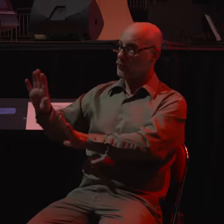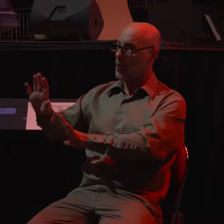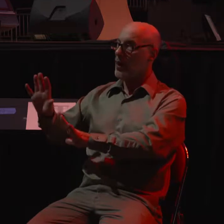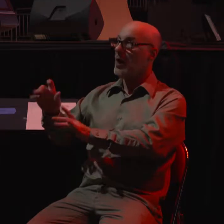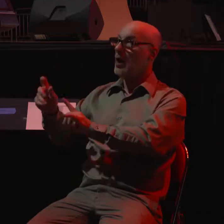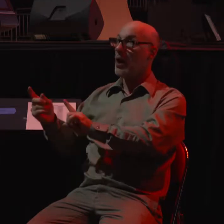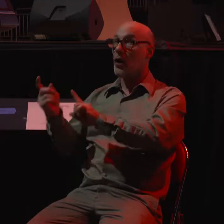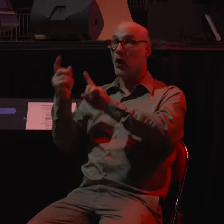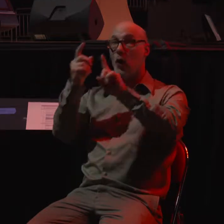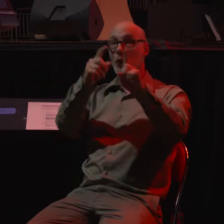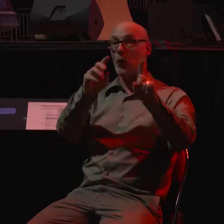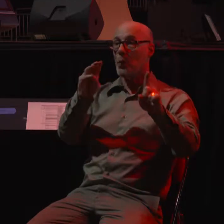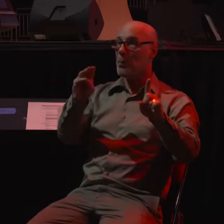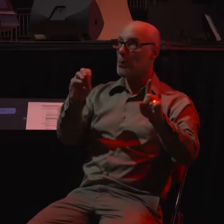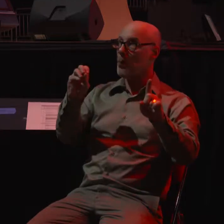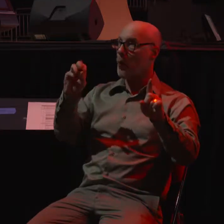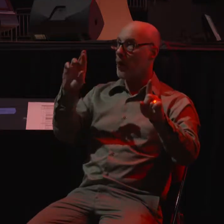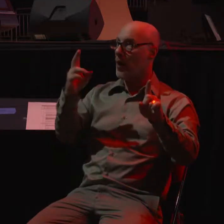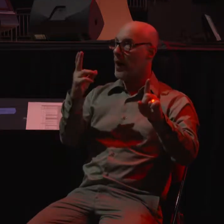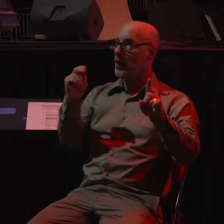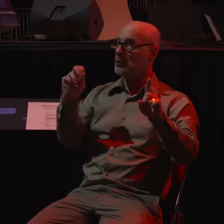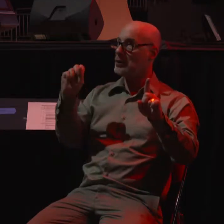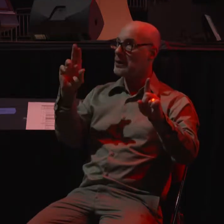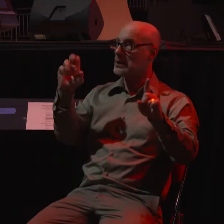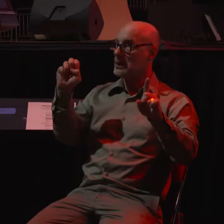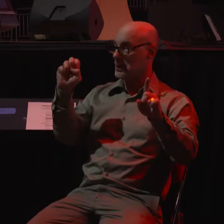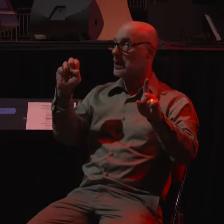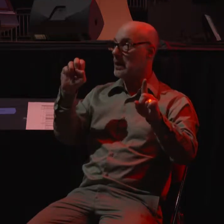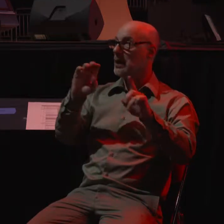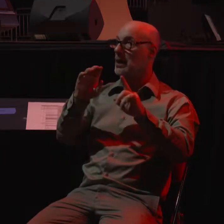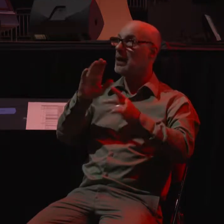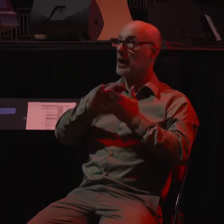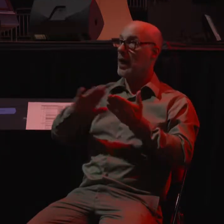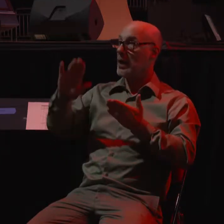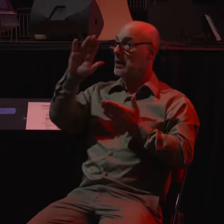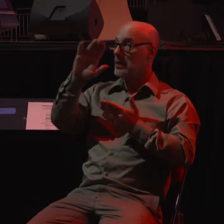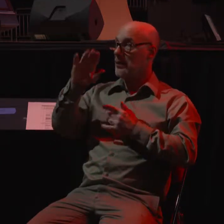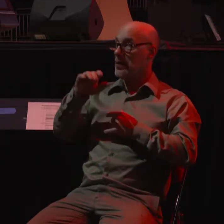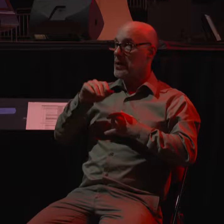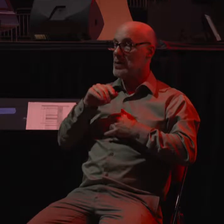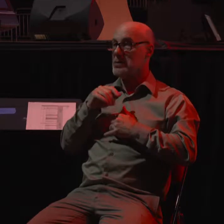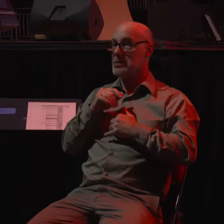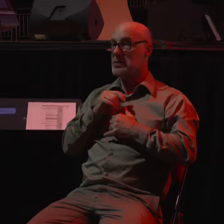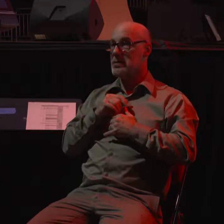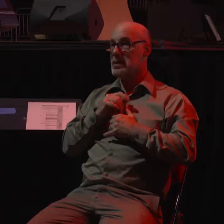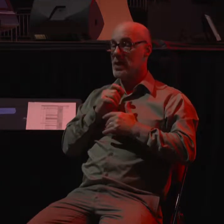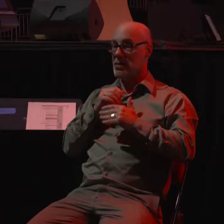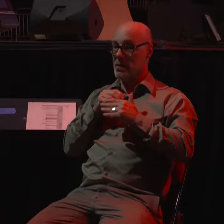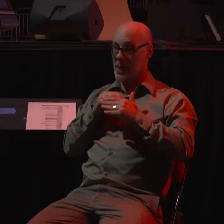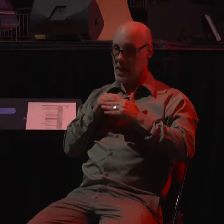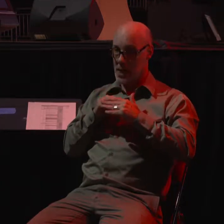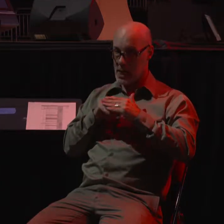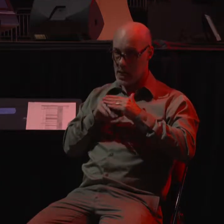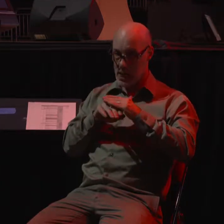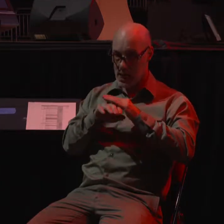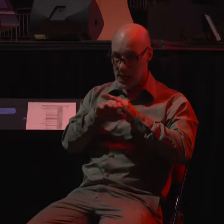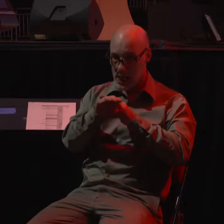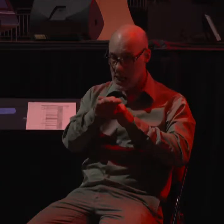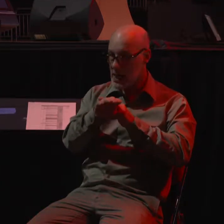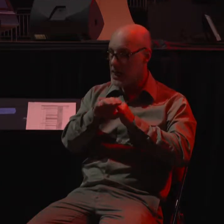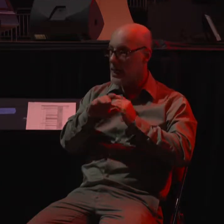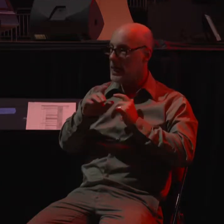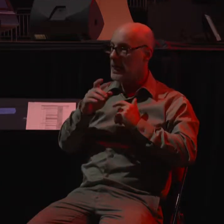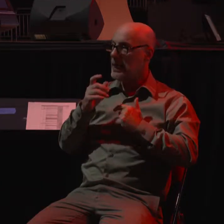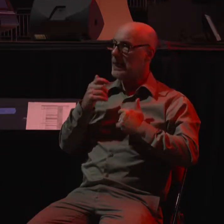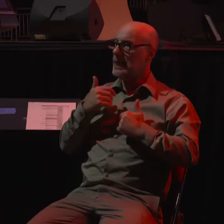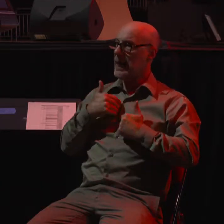off to Morehouse College, and really in his early days of Morehouse, he underwent a kind of a crisis